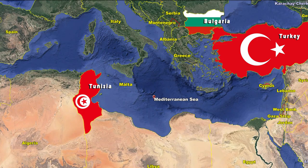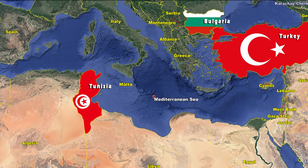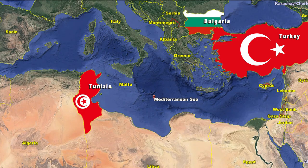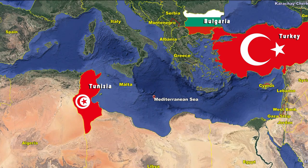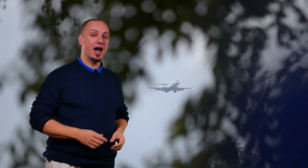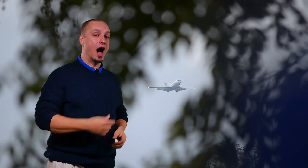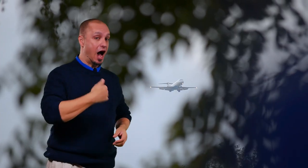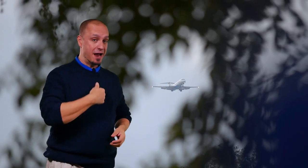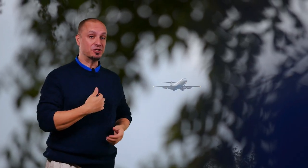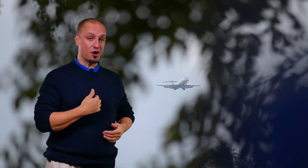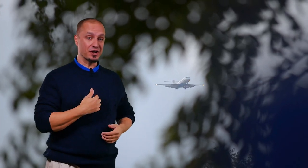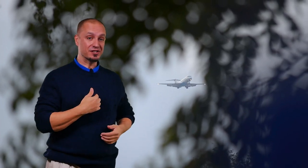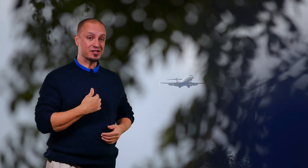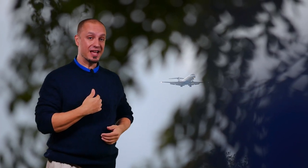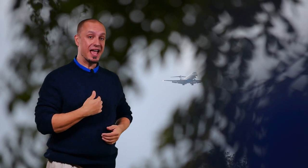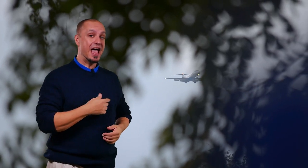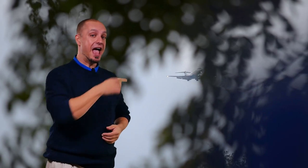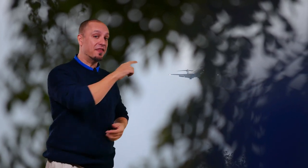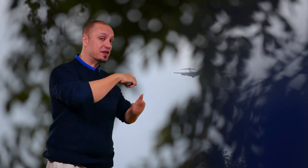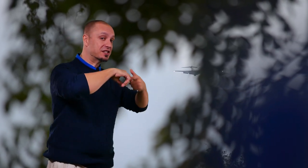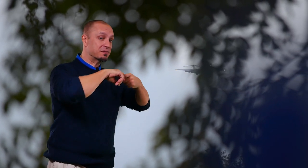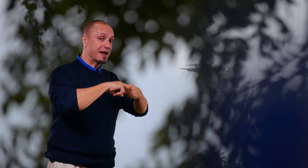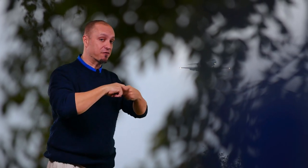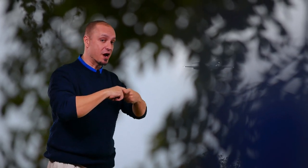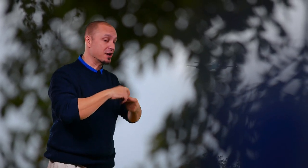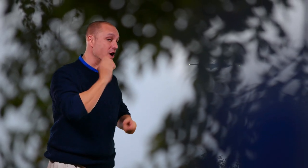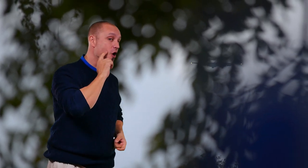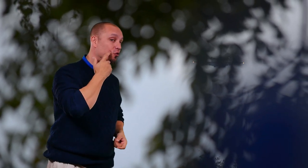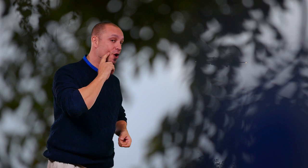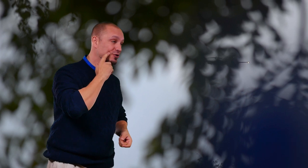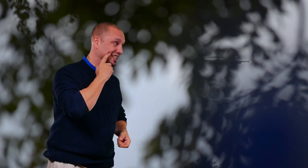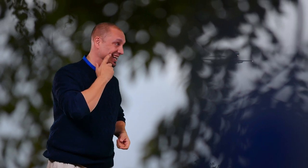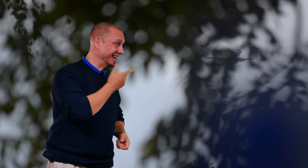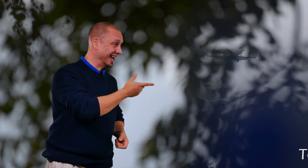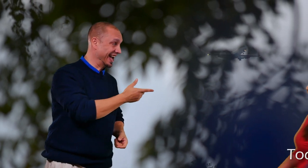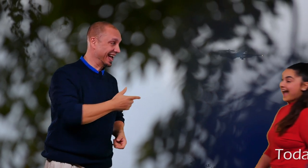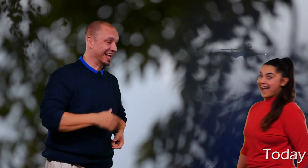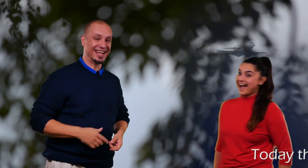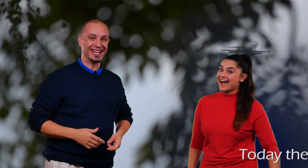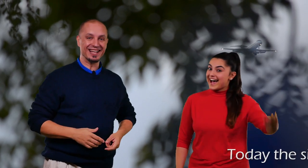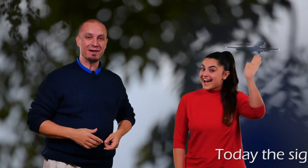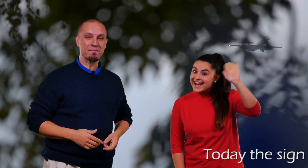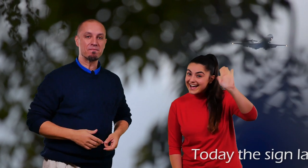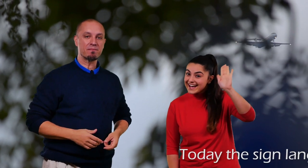Hello, I'm Jonas, and this is my friend, Rosi.